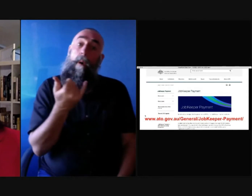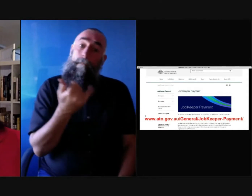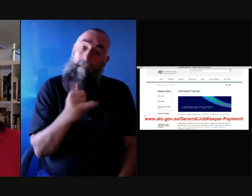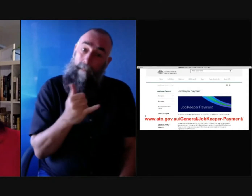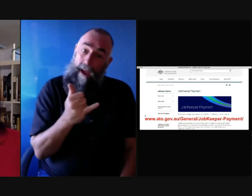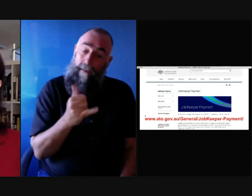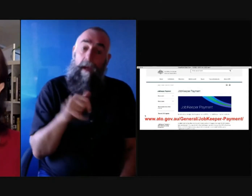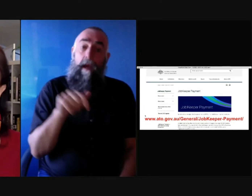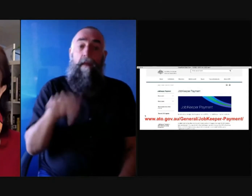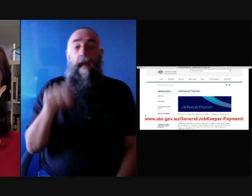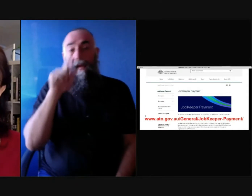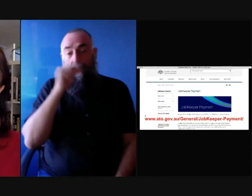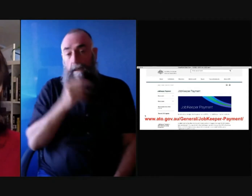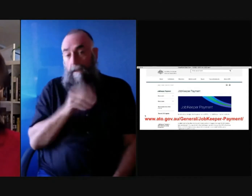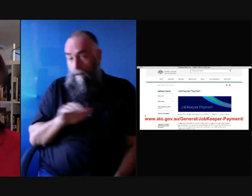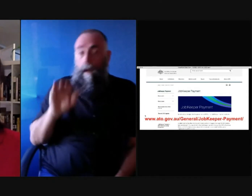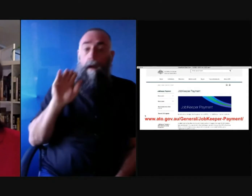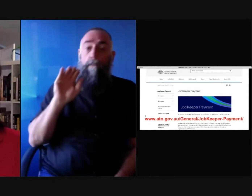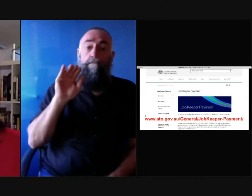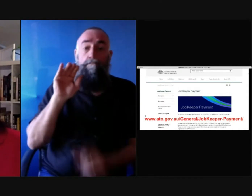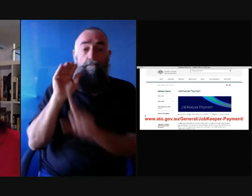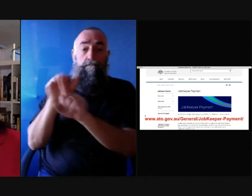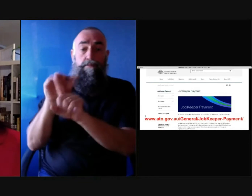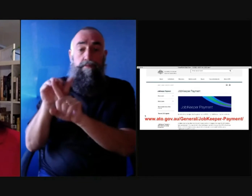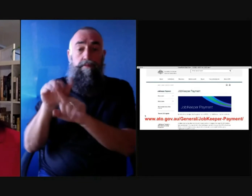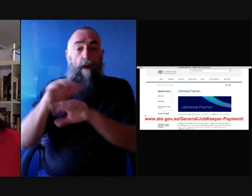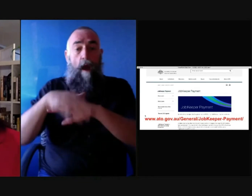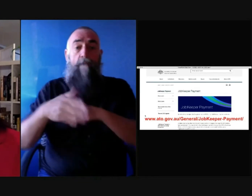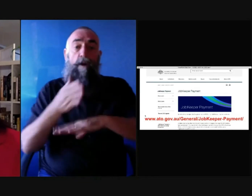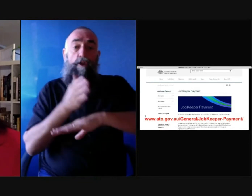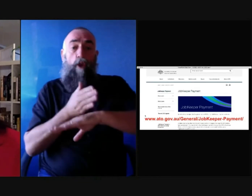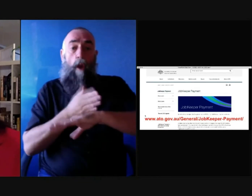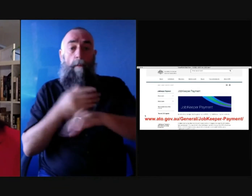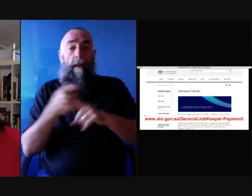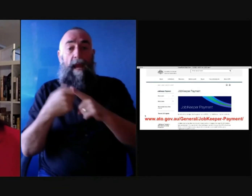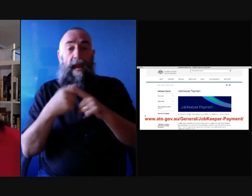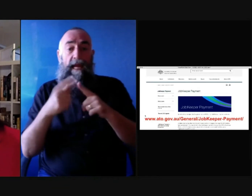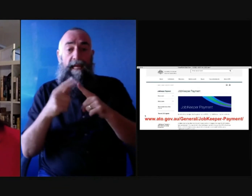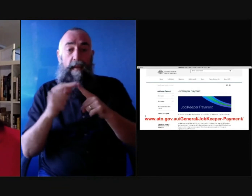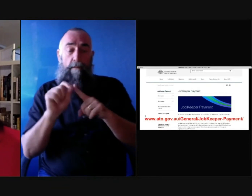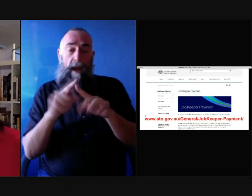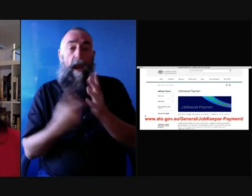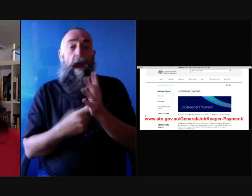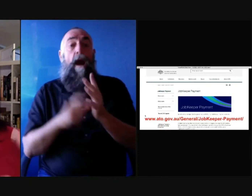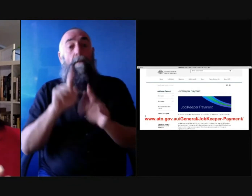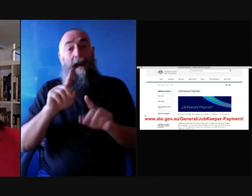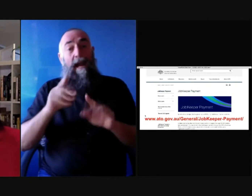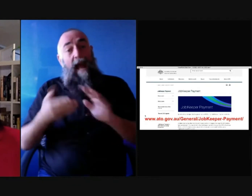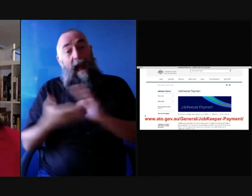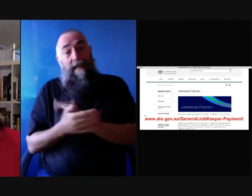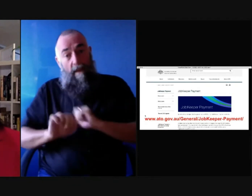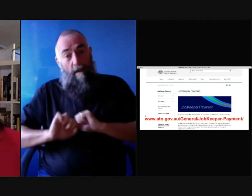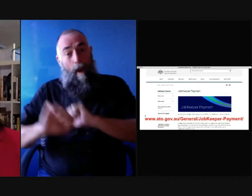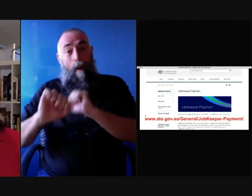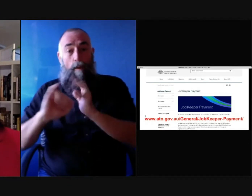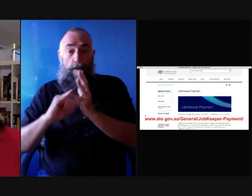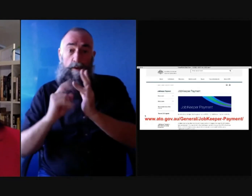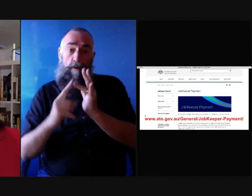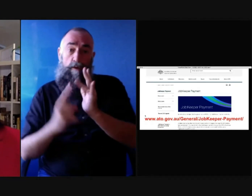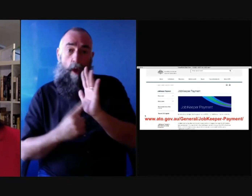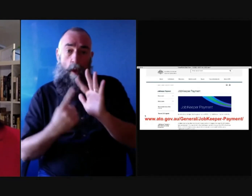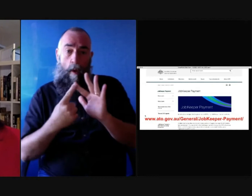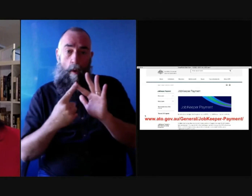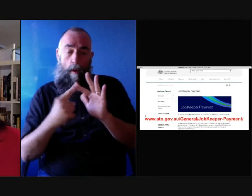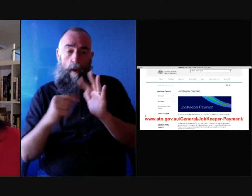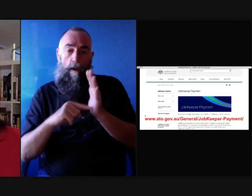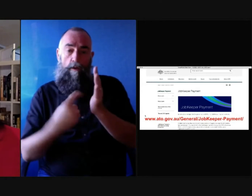Keeper as a sole trader. It's caused a huge ruckus because, of course, there are lots of